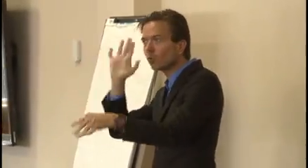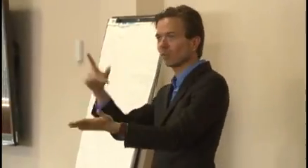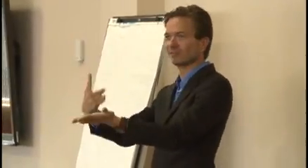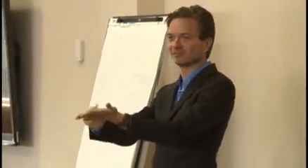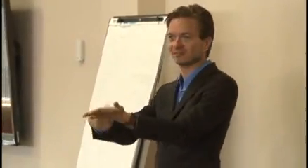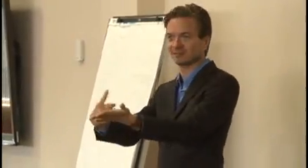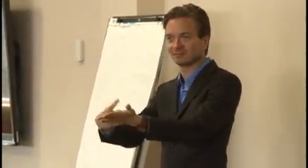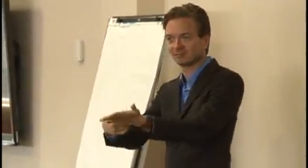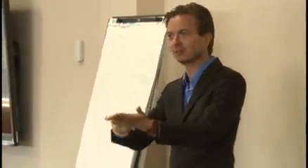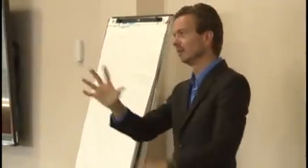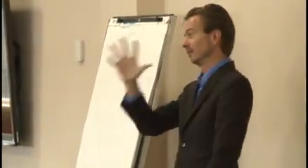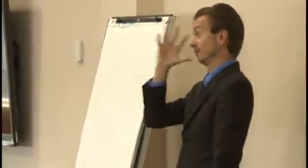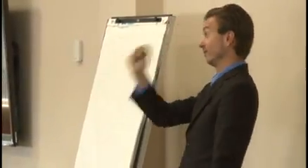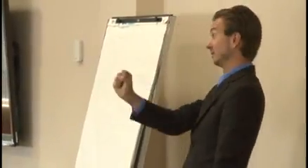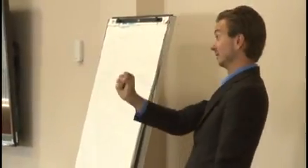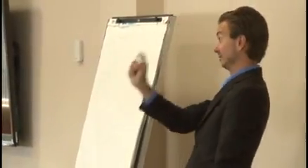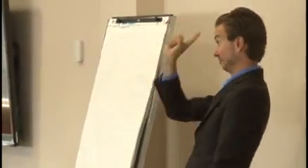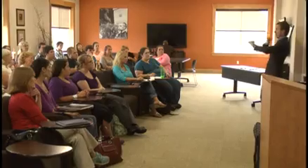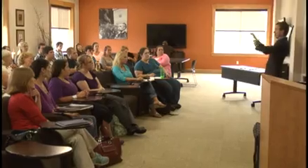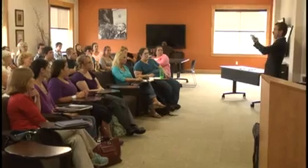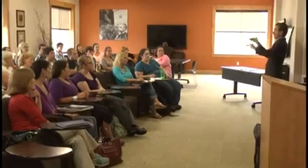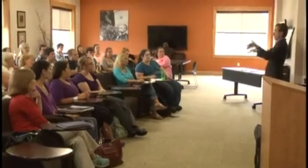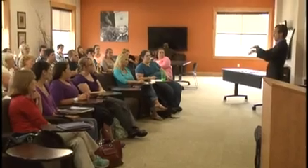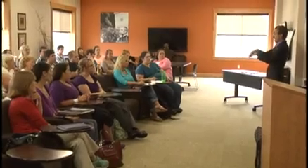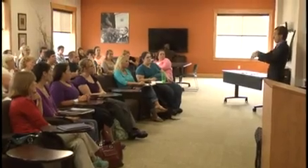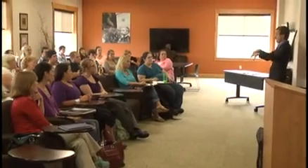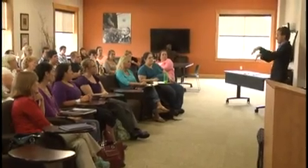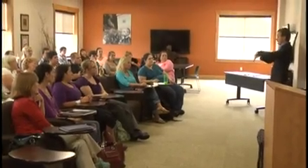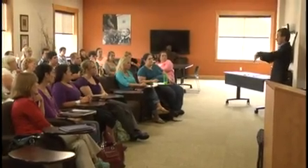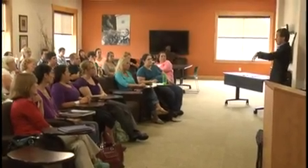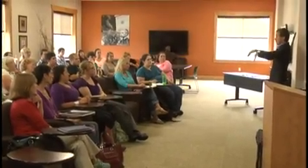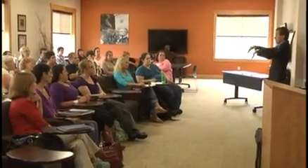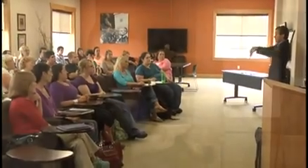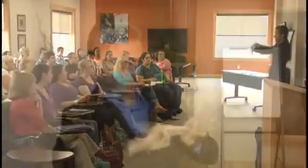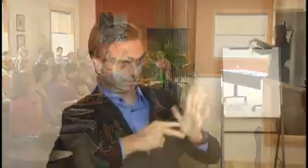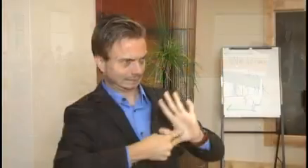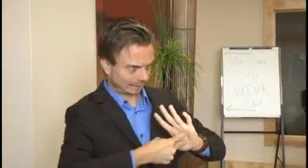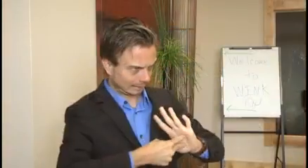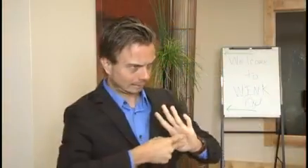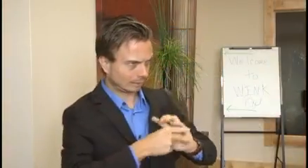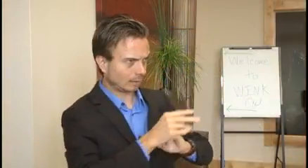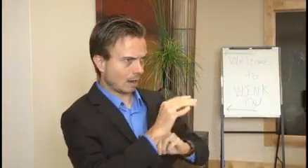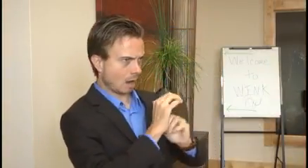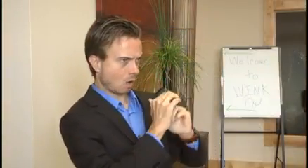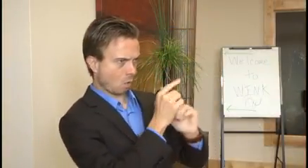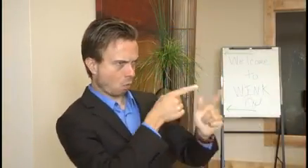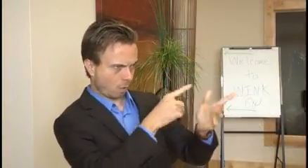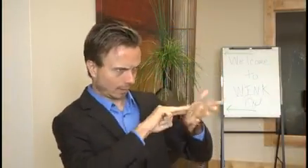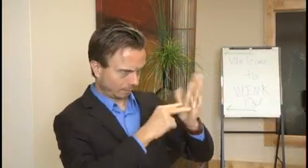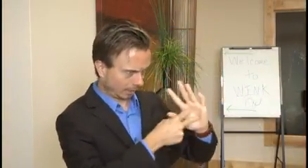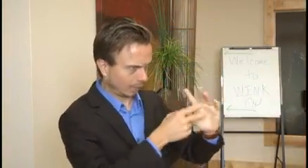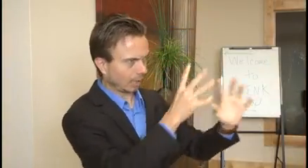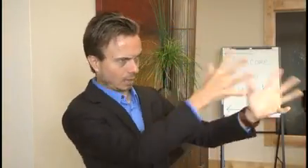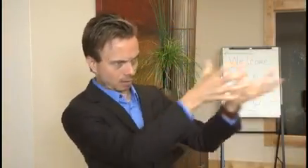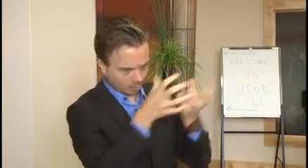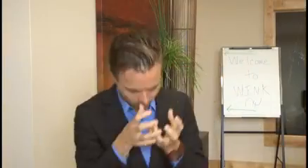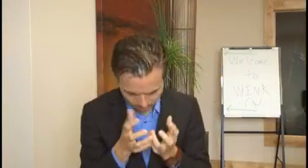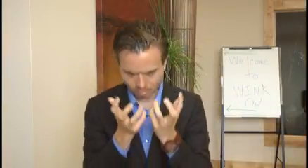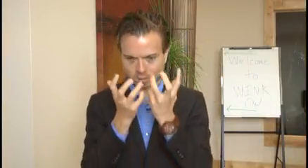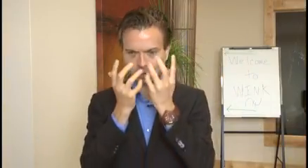those that can hear and those that cannot. To figure out how to change the language. What is the meaning? And then how to